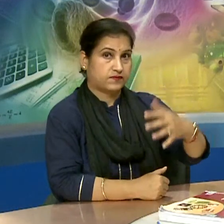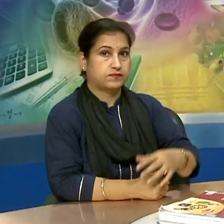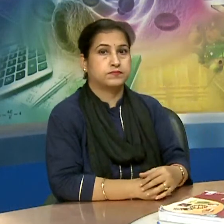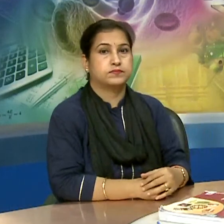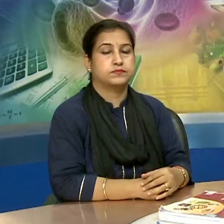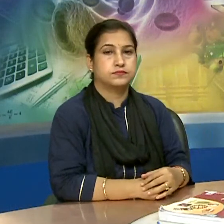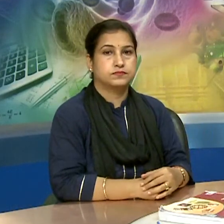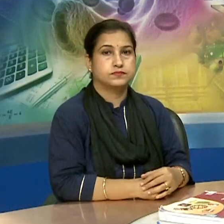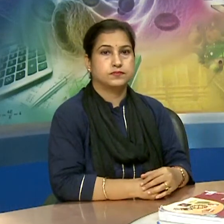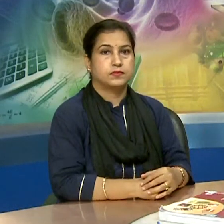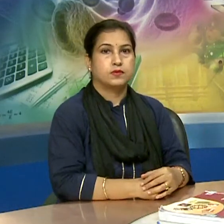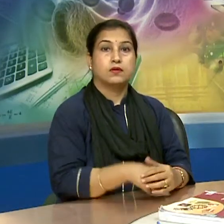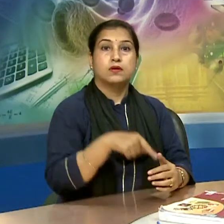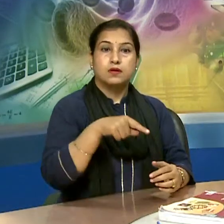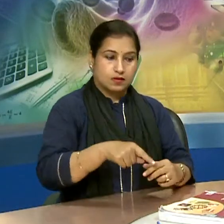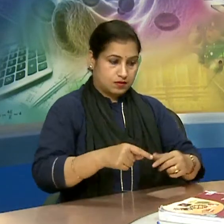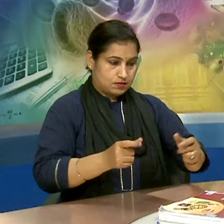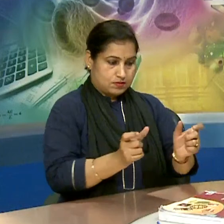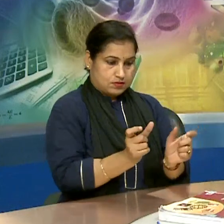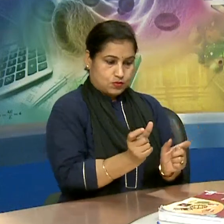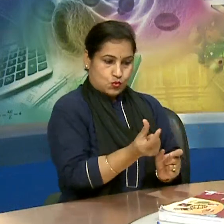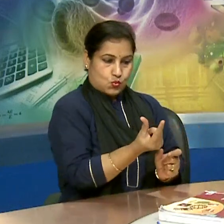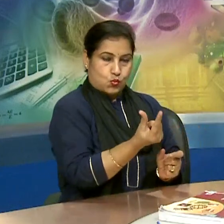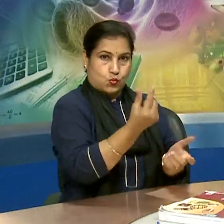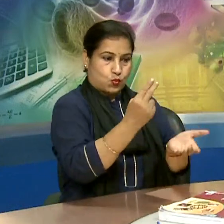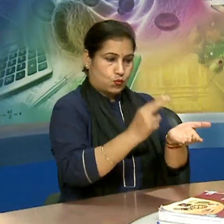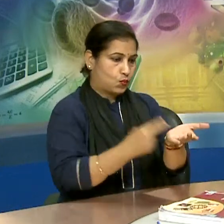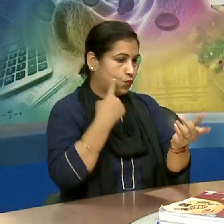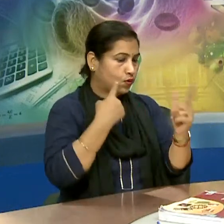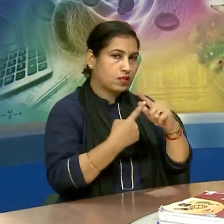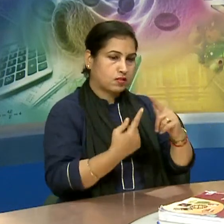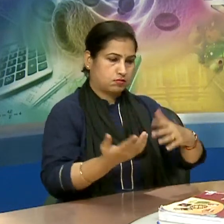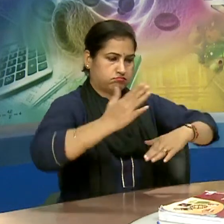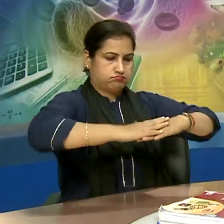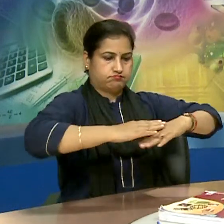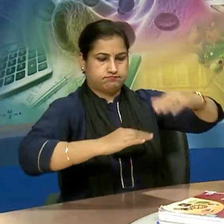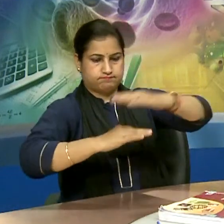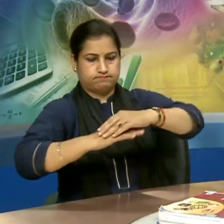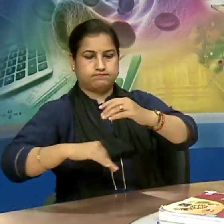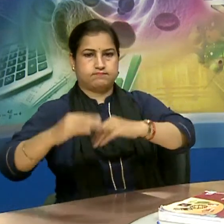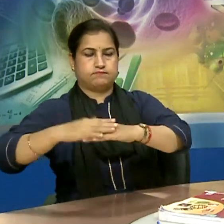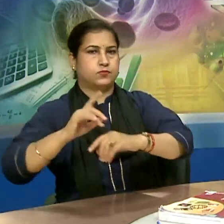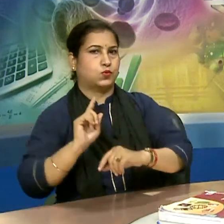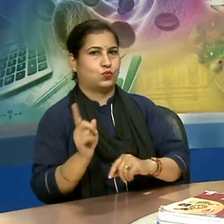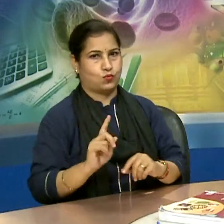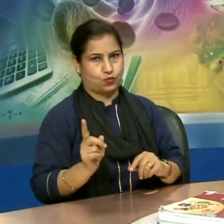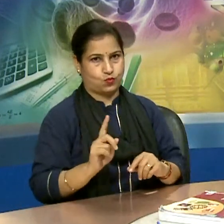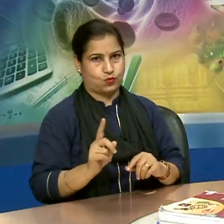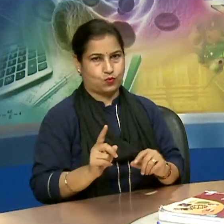Fifth, make sure your unit do not overlap.